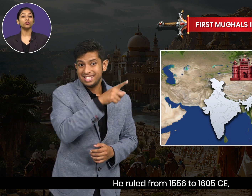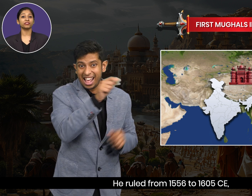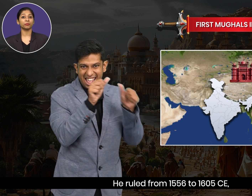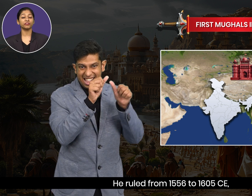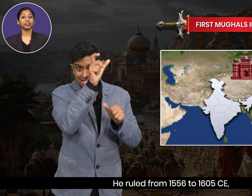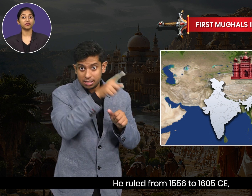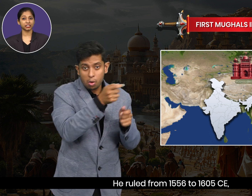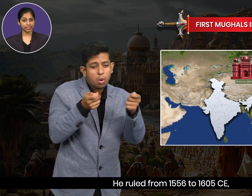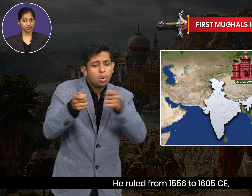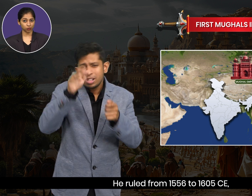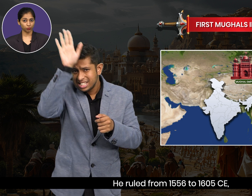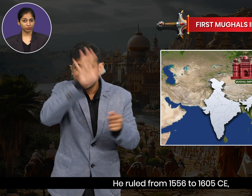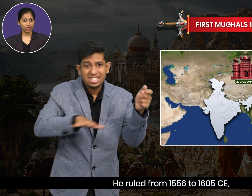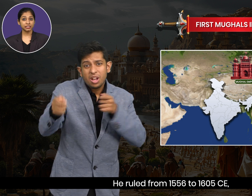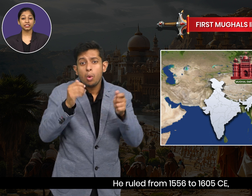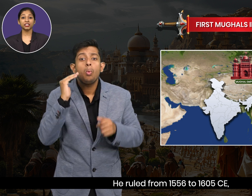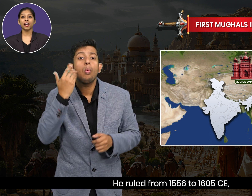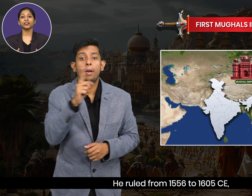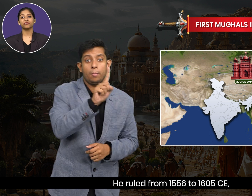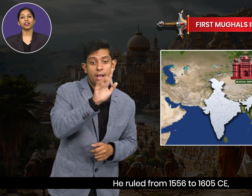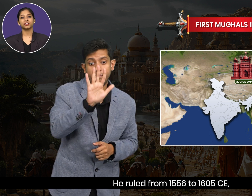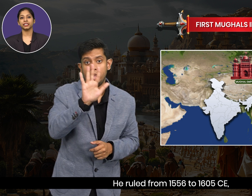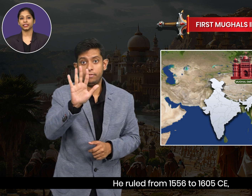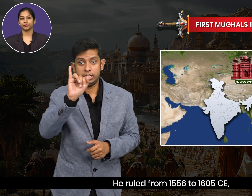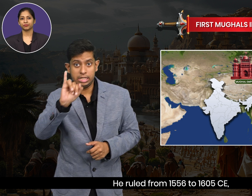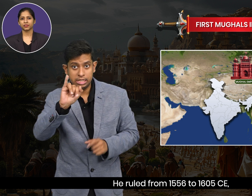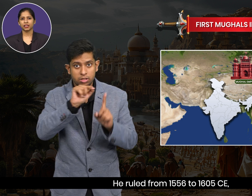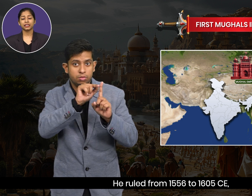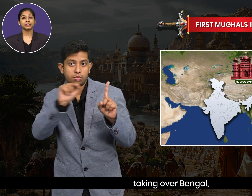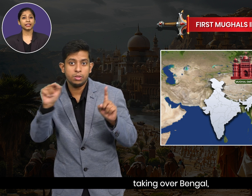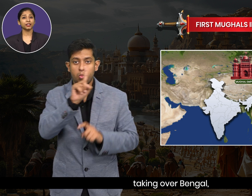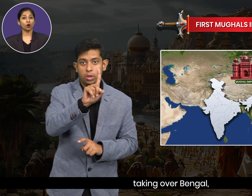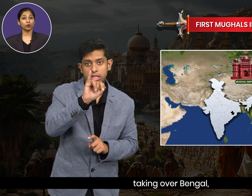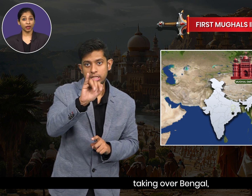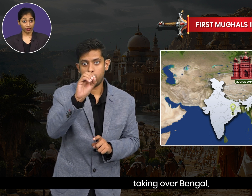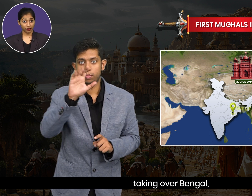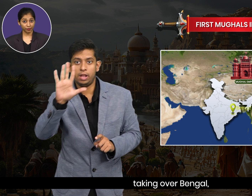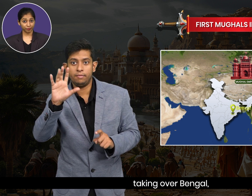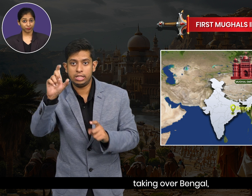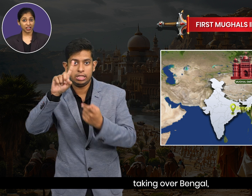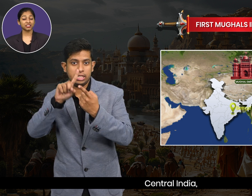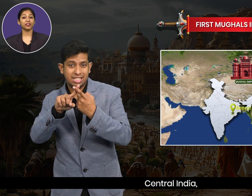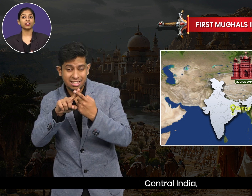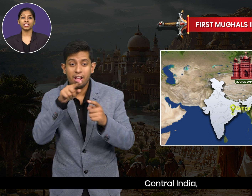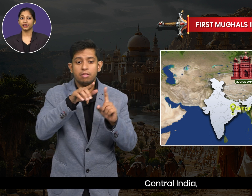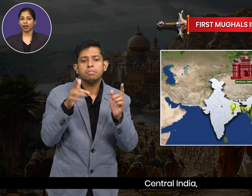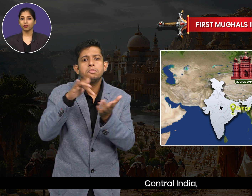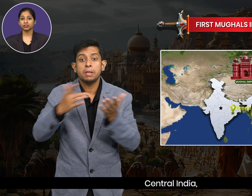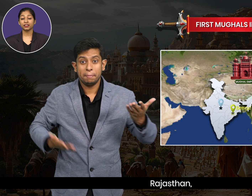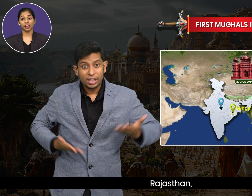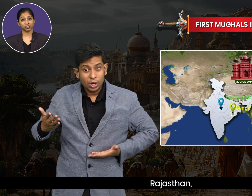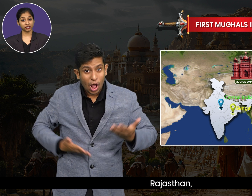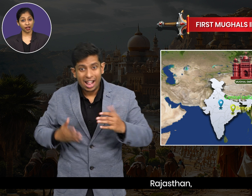He ruled from 1556 to 1605 CE, taking over Bengal, Central